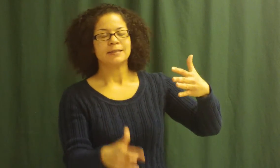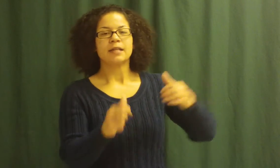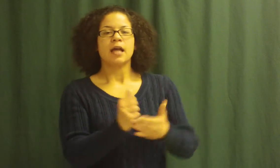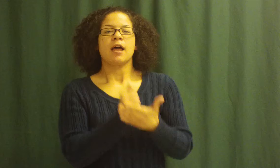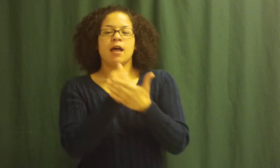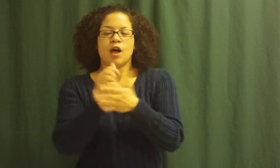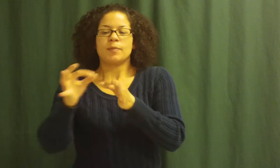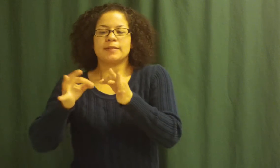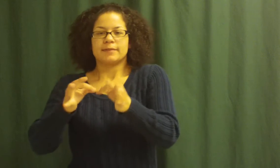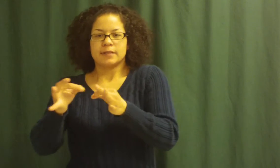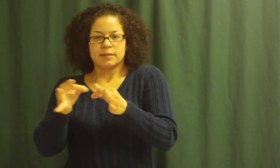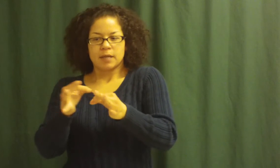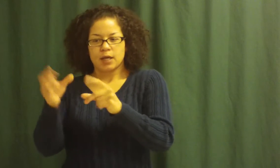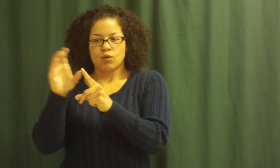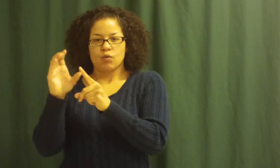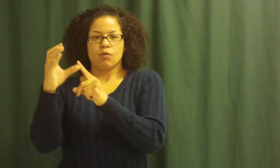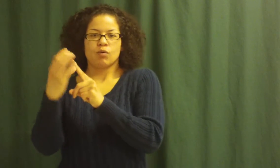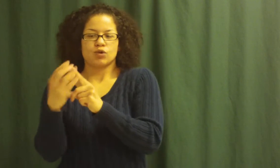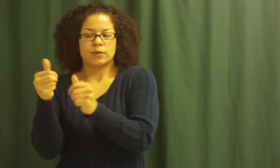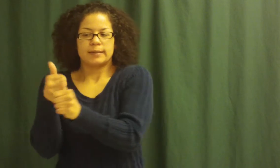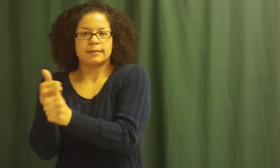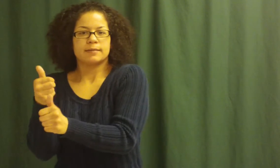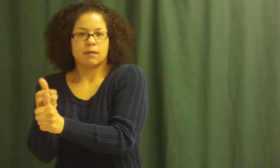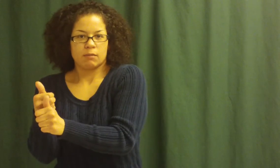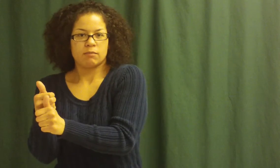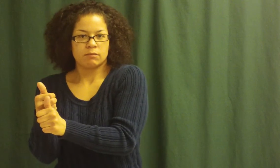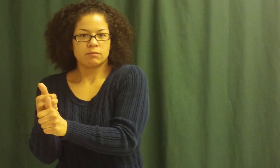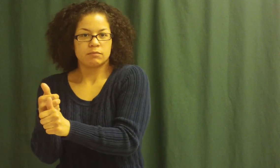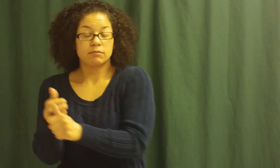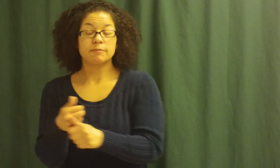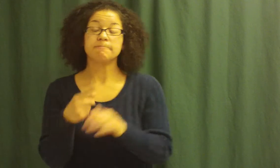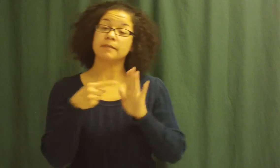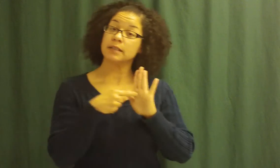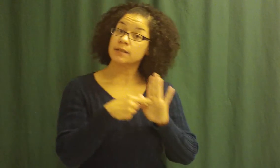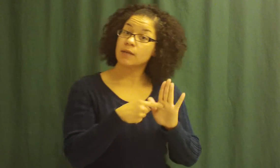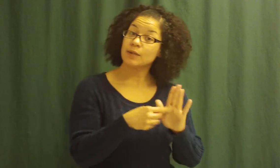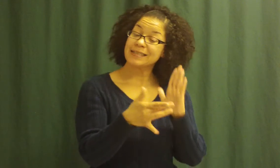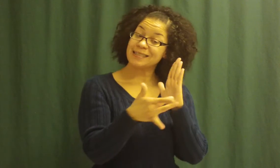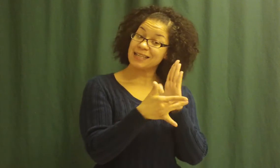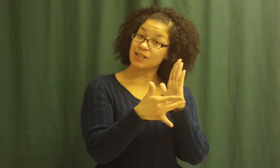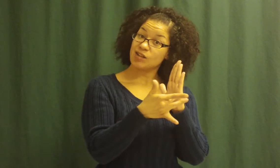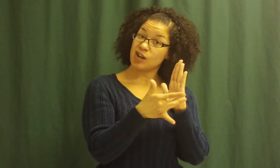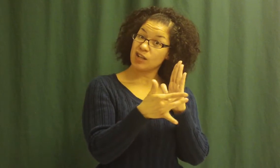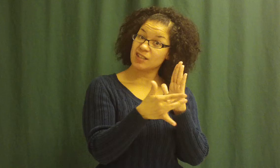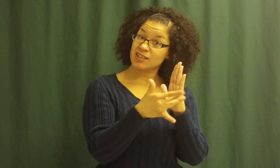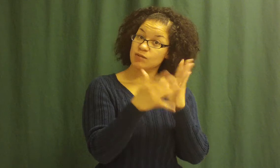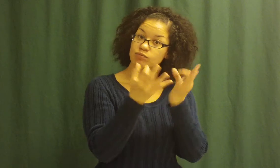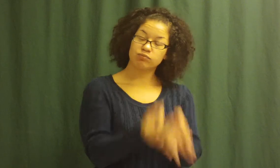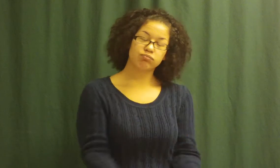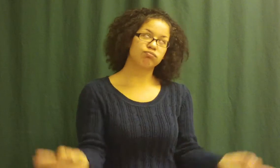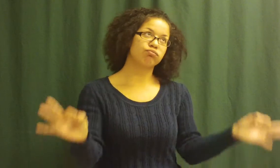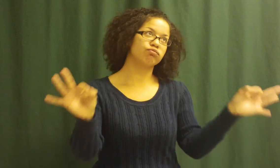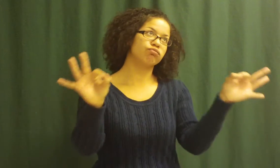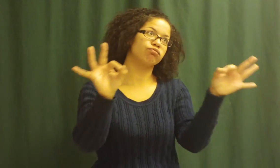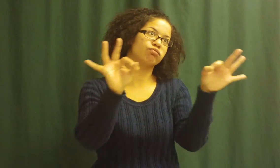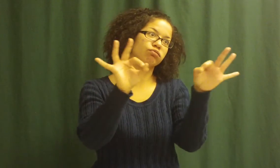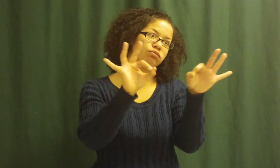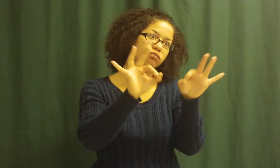and perceptions. For example, technology is a vital aspect of material culture in